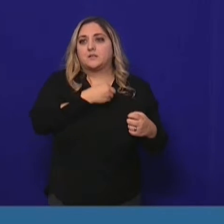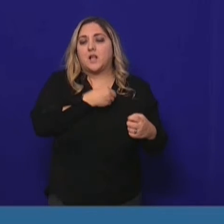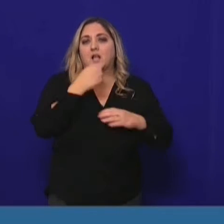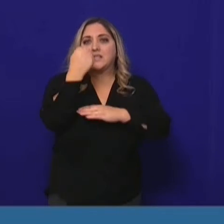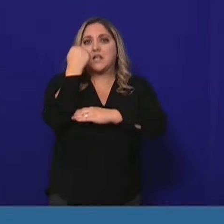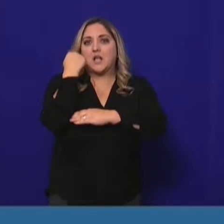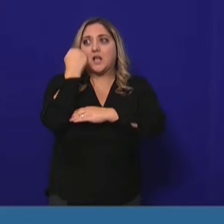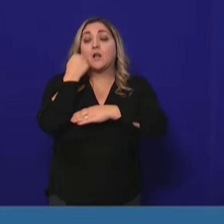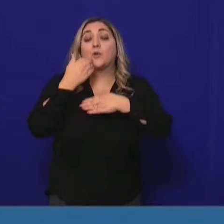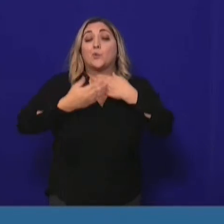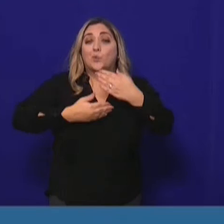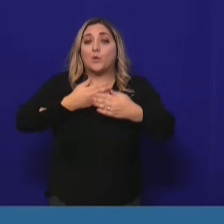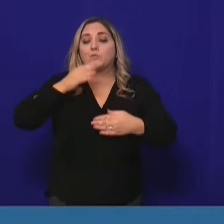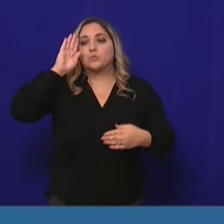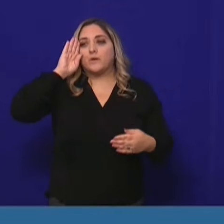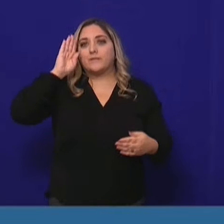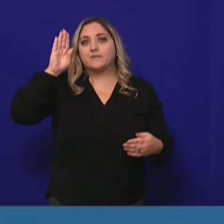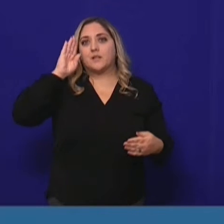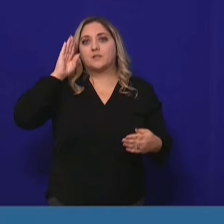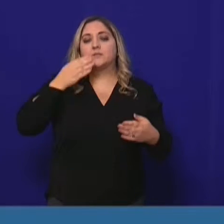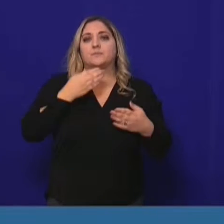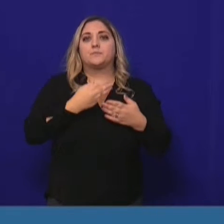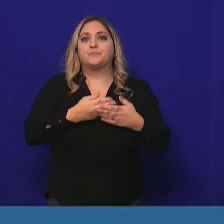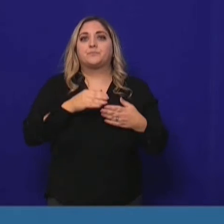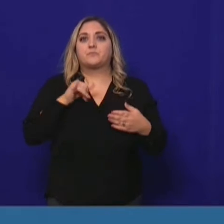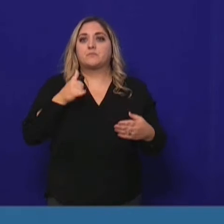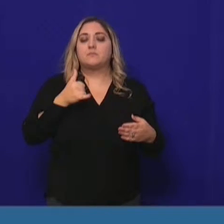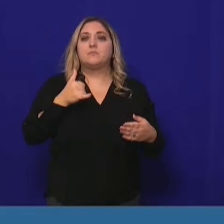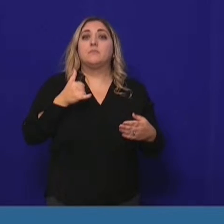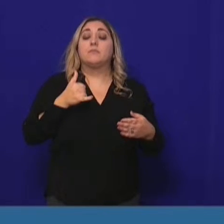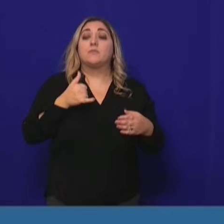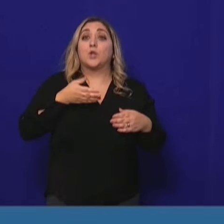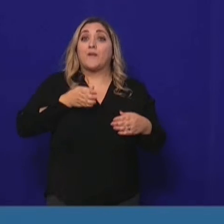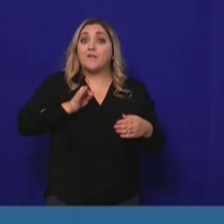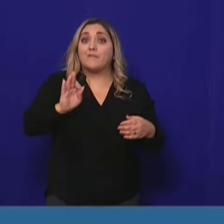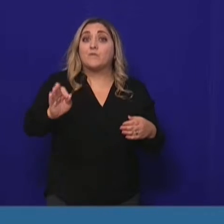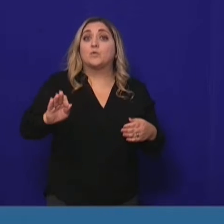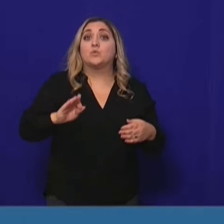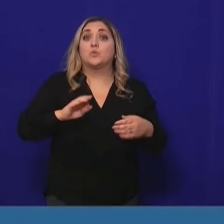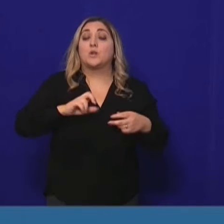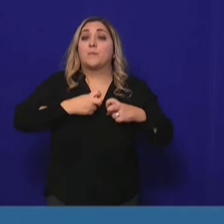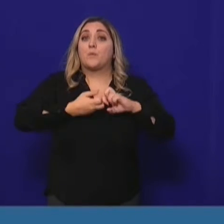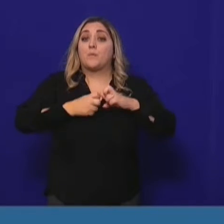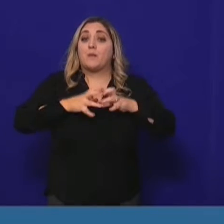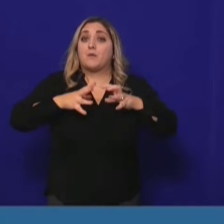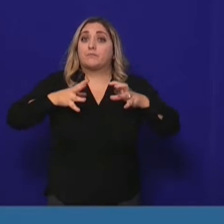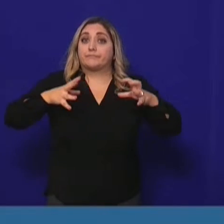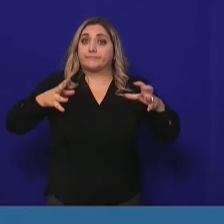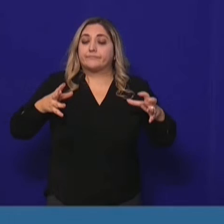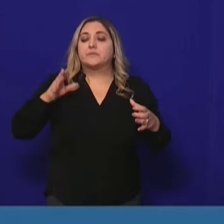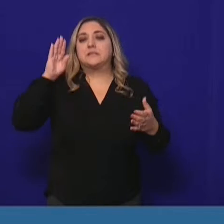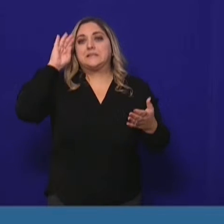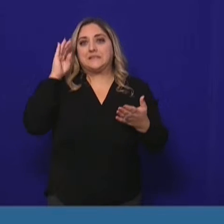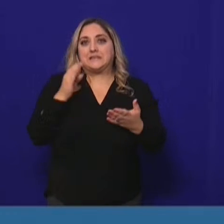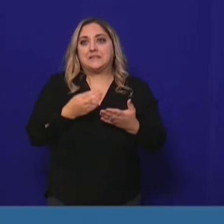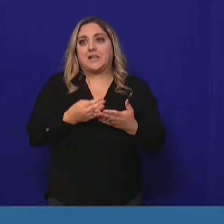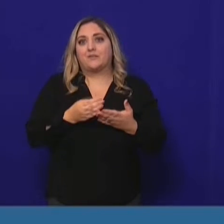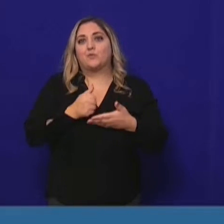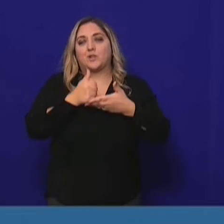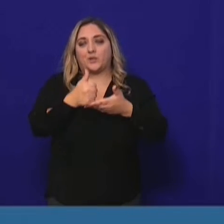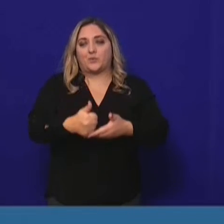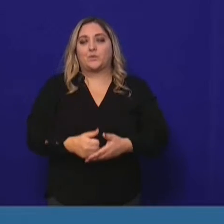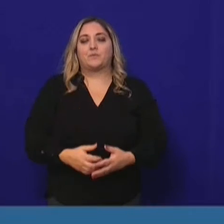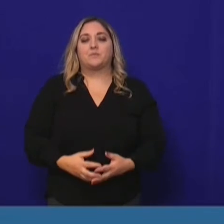mediċi jibqgħu wkoll isegwu l-kundizzjoni tagħhom ħalli jekk ikun hemm xi kundizzjonijiet wara li għaddi żmien dawn